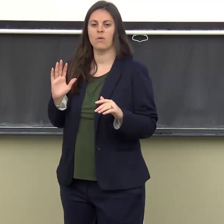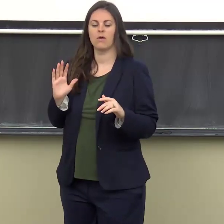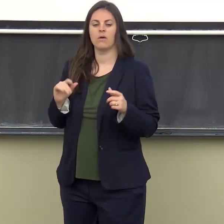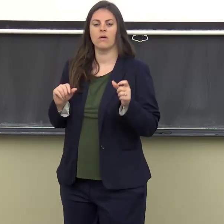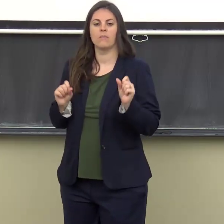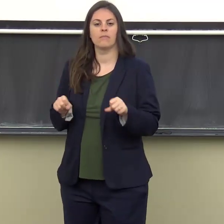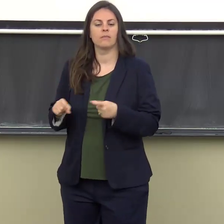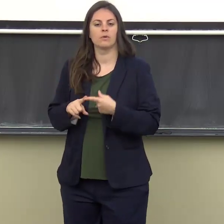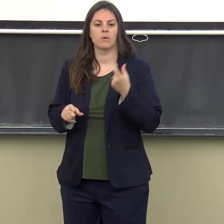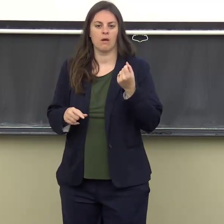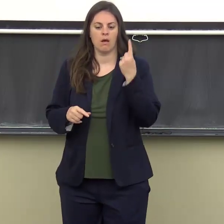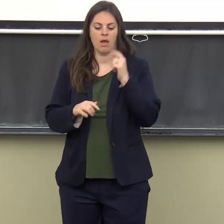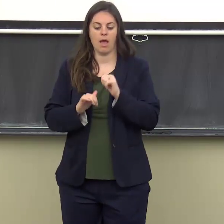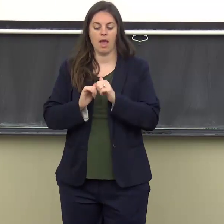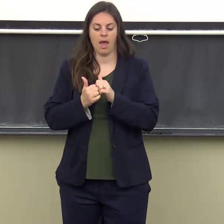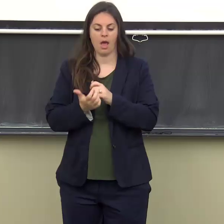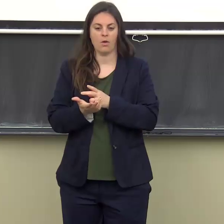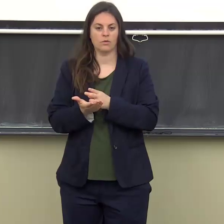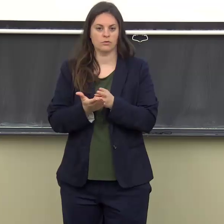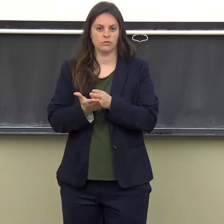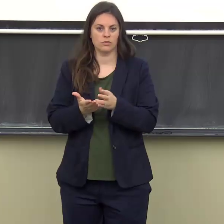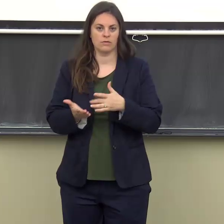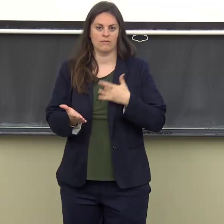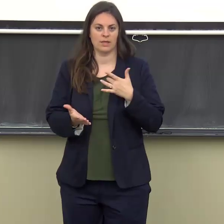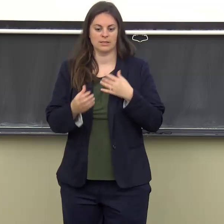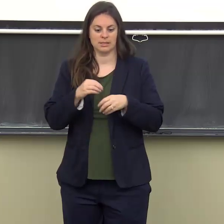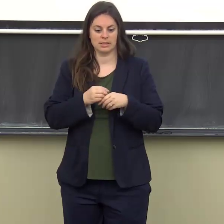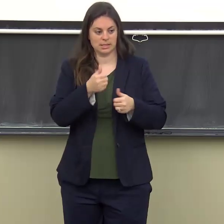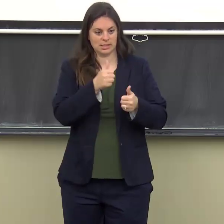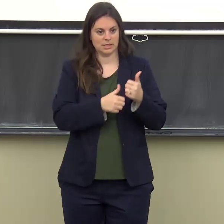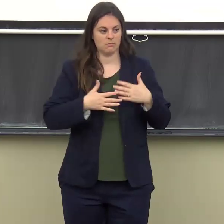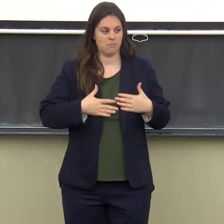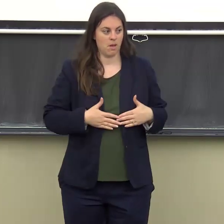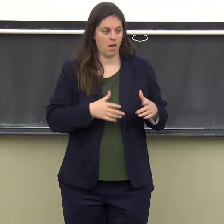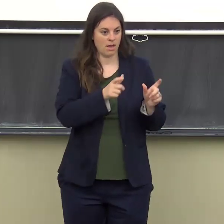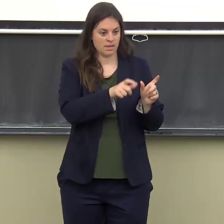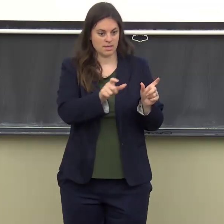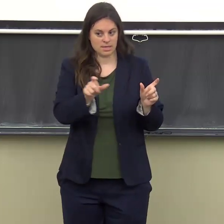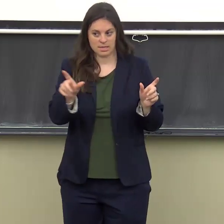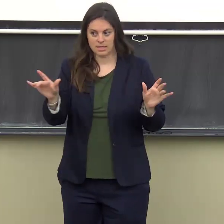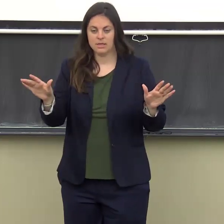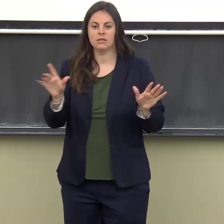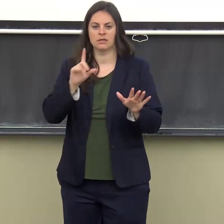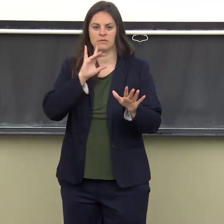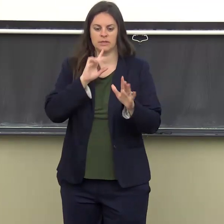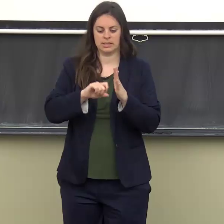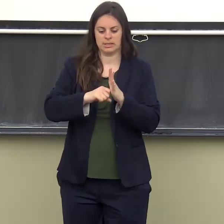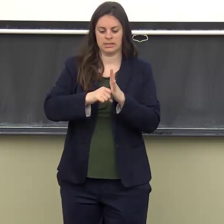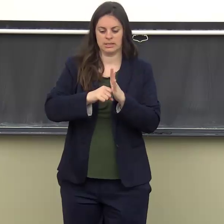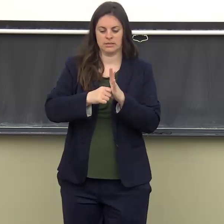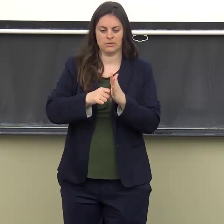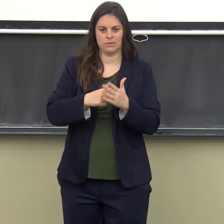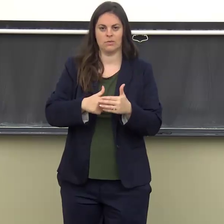understanding how truth feels in each of our own bodies, I think is a real key to what's